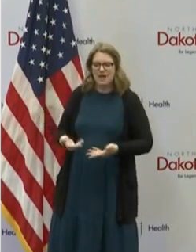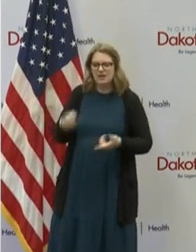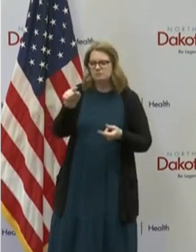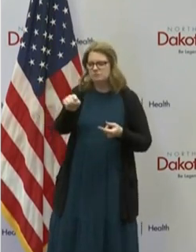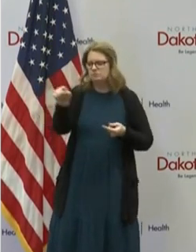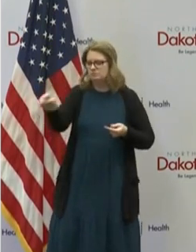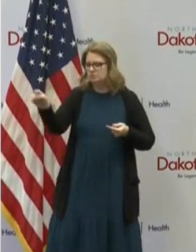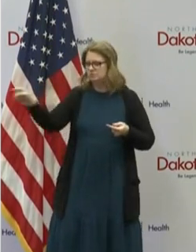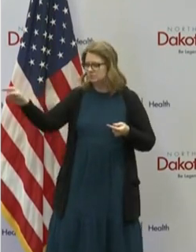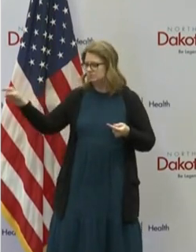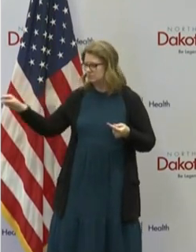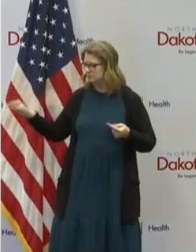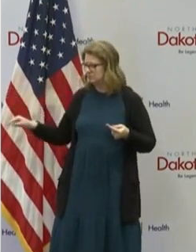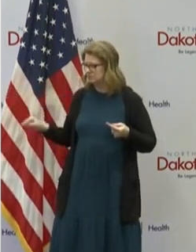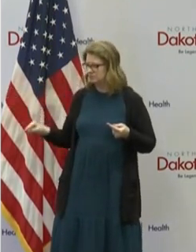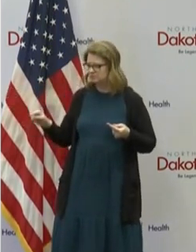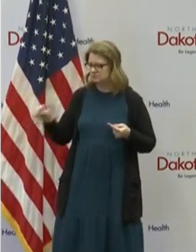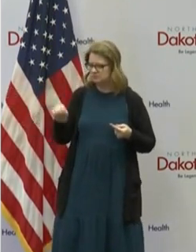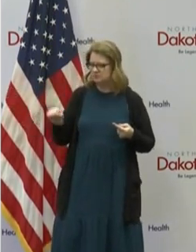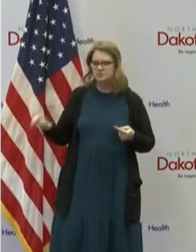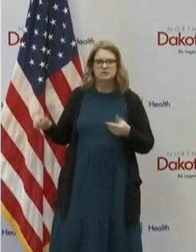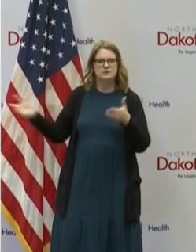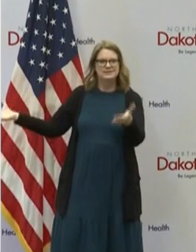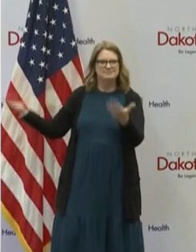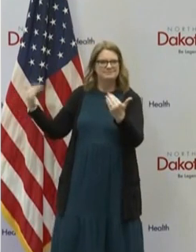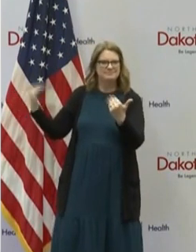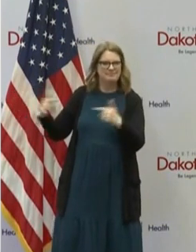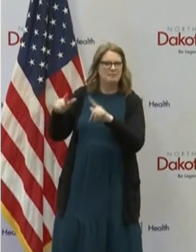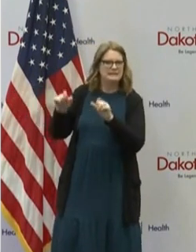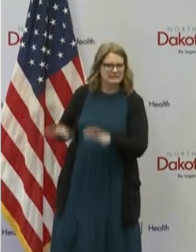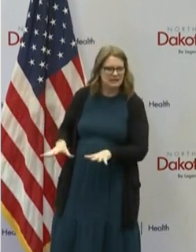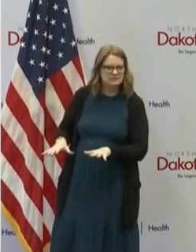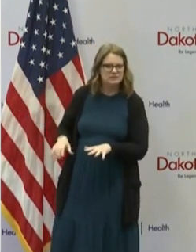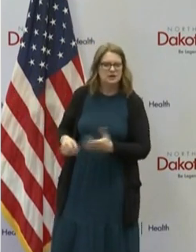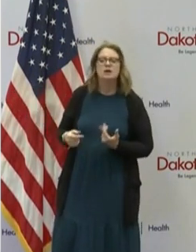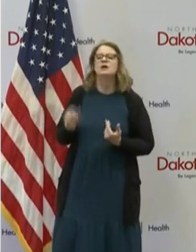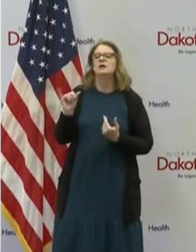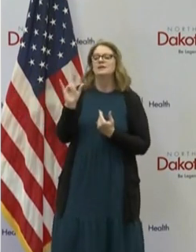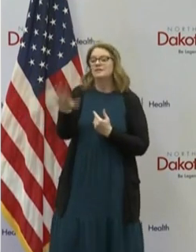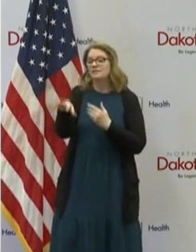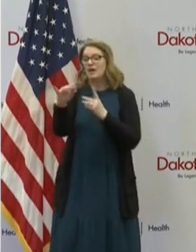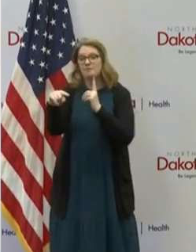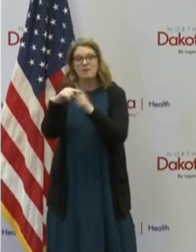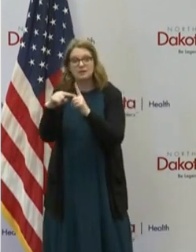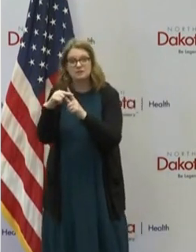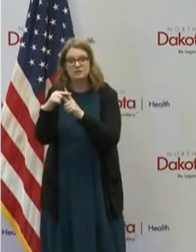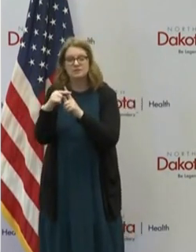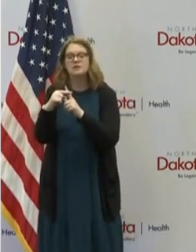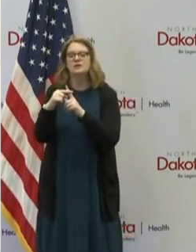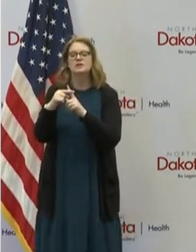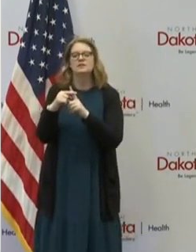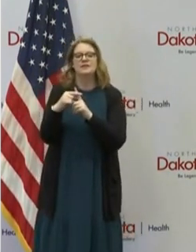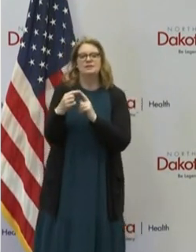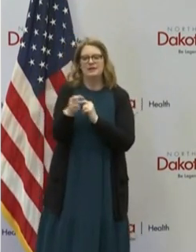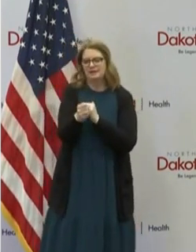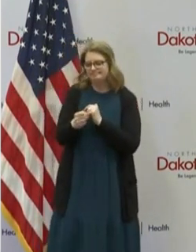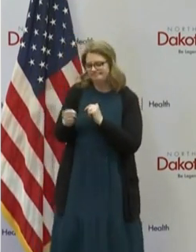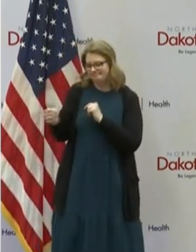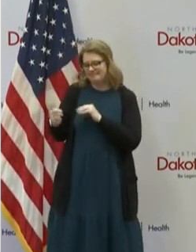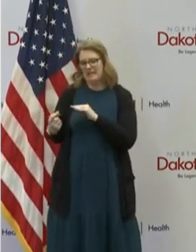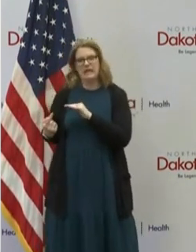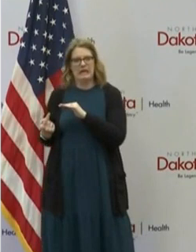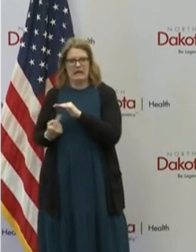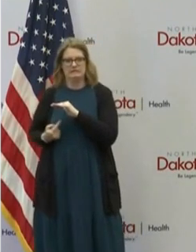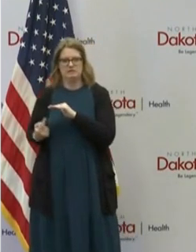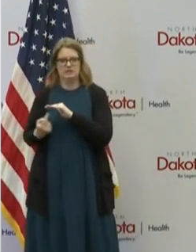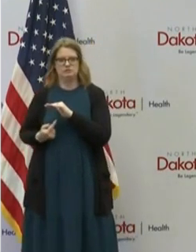would continue to find positives. That's a good thing, because when we find more positives, then we can move towards, the isolation portion of this and